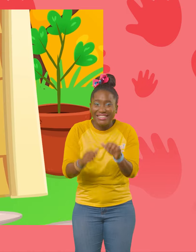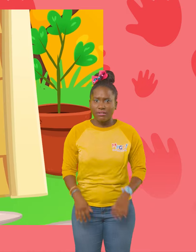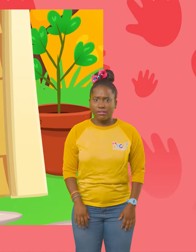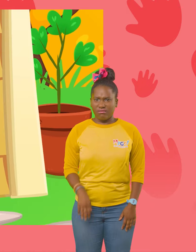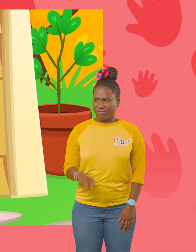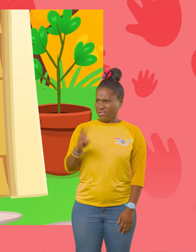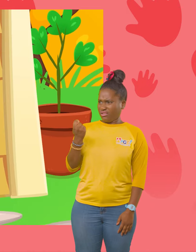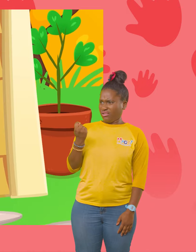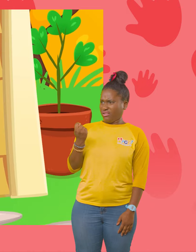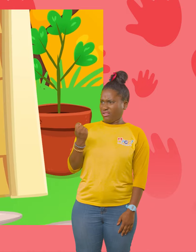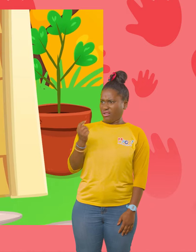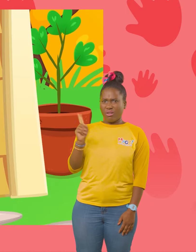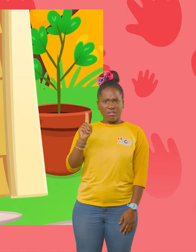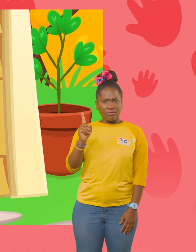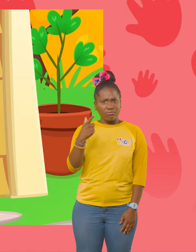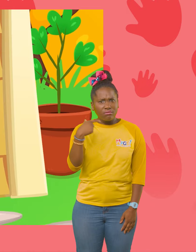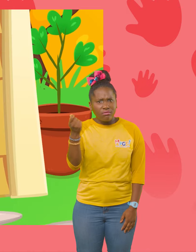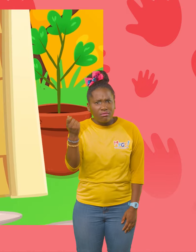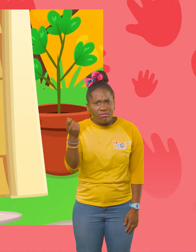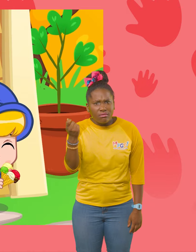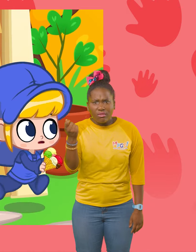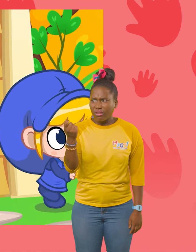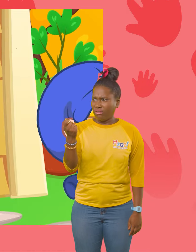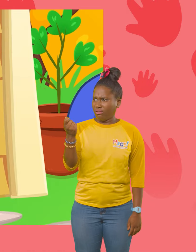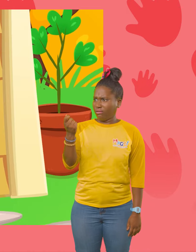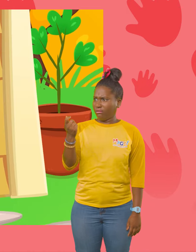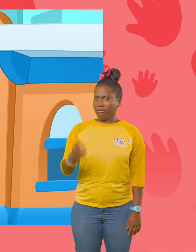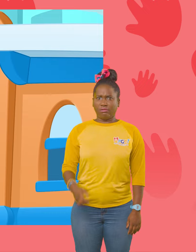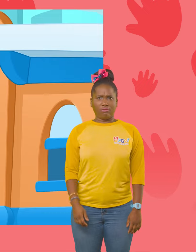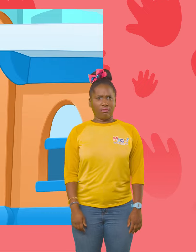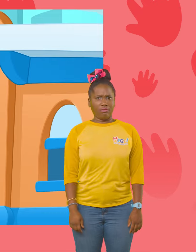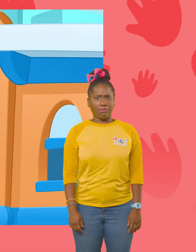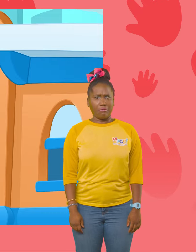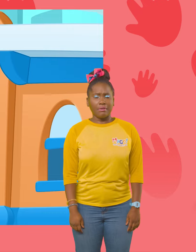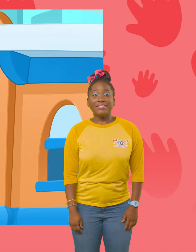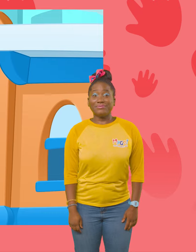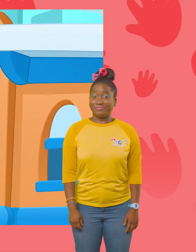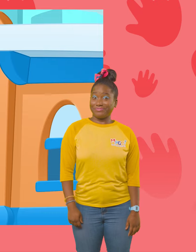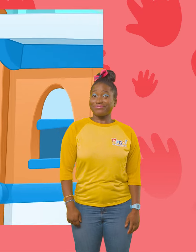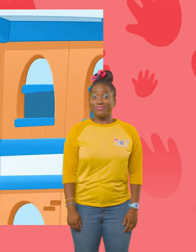going. Huh? Where is he going?